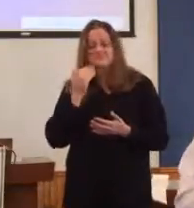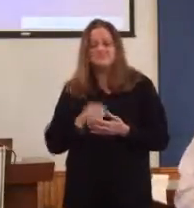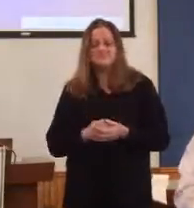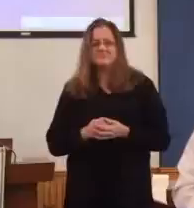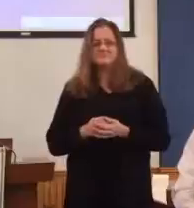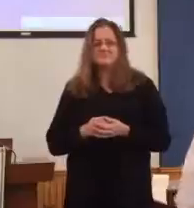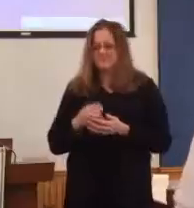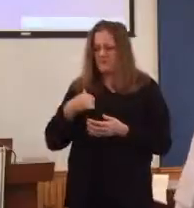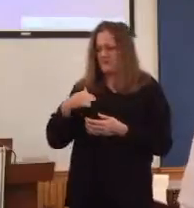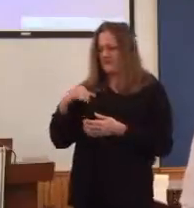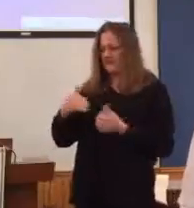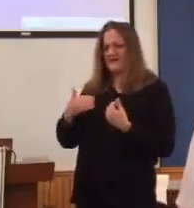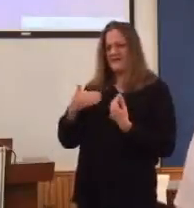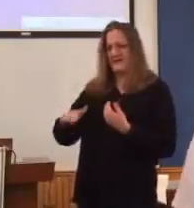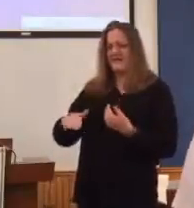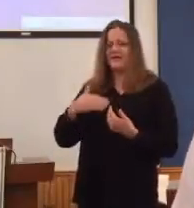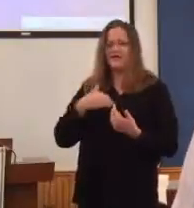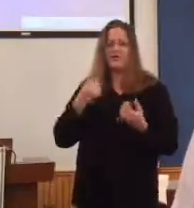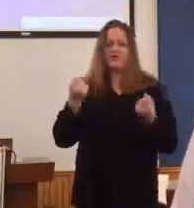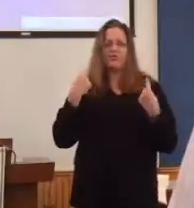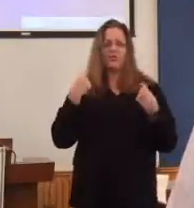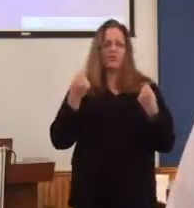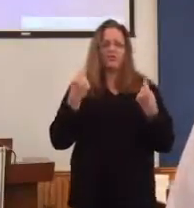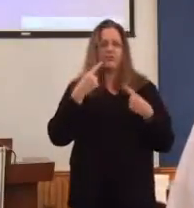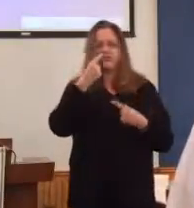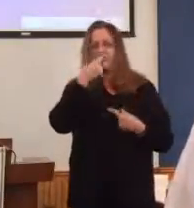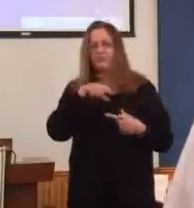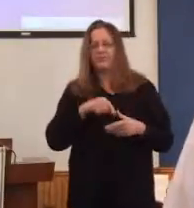we're young, we don't get it.